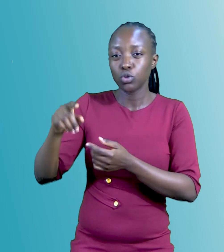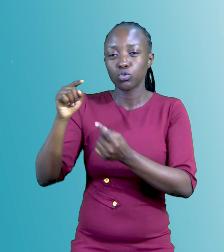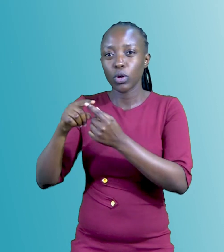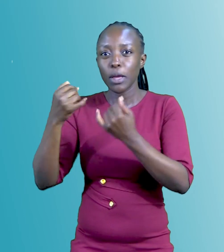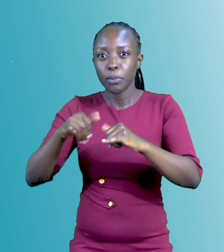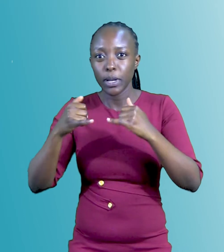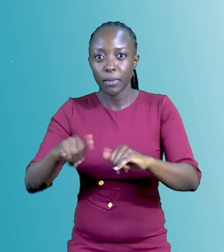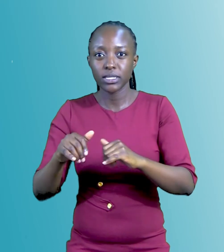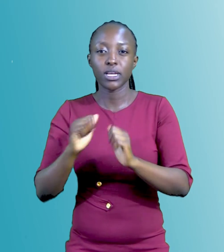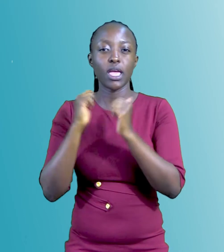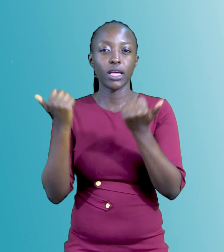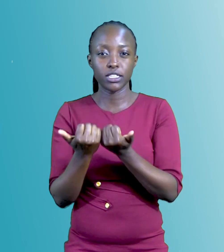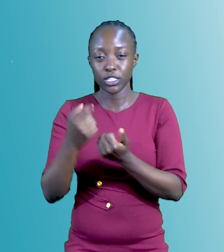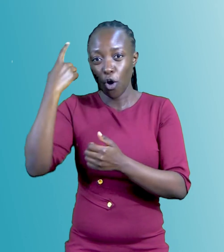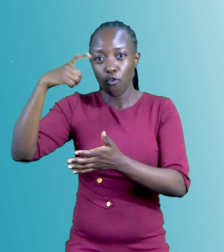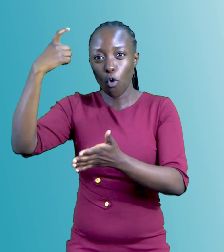of projects, the customer is required to